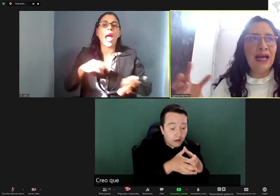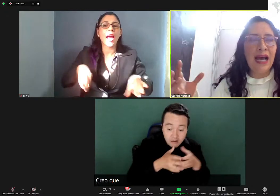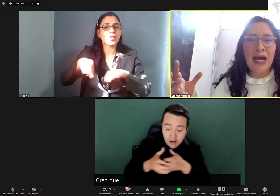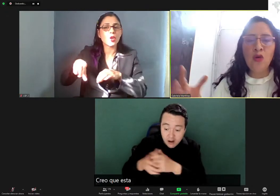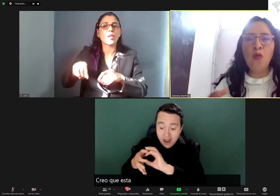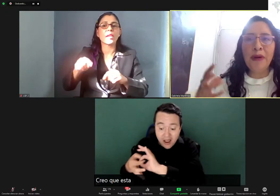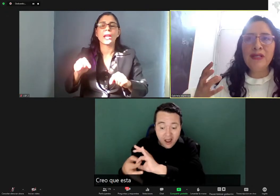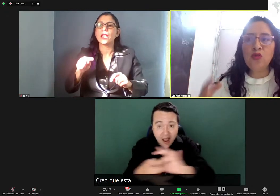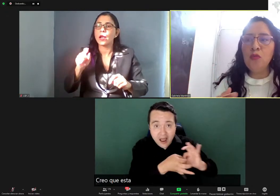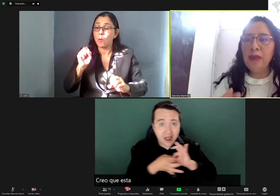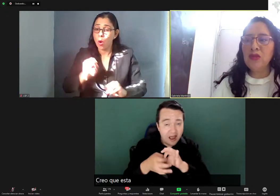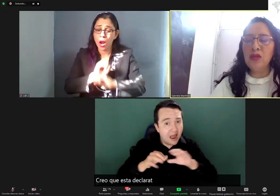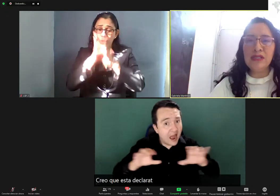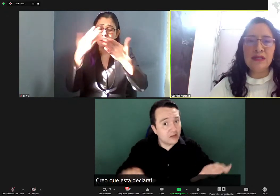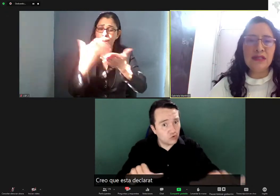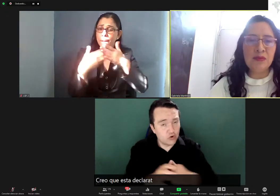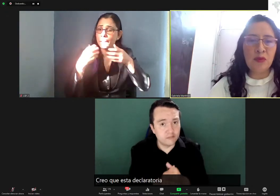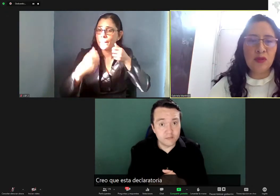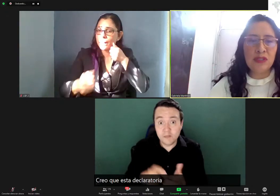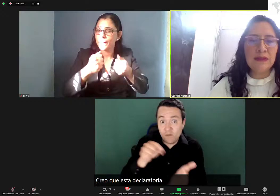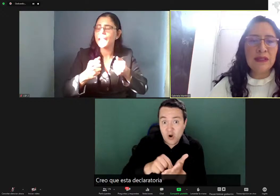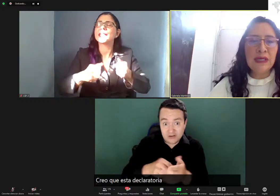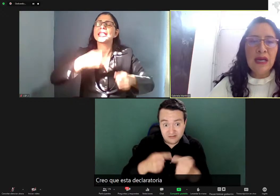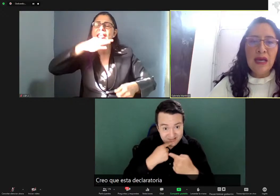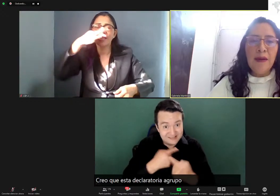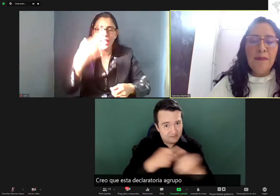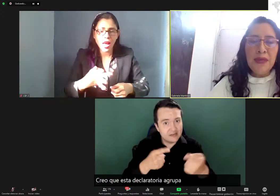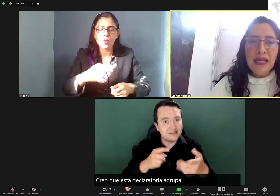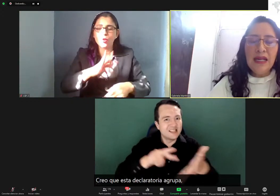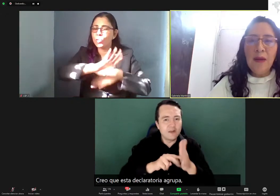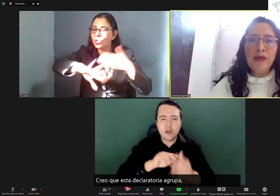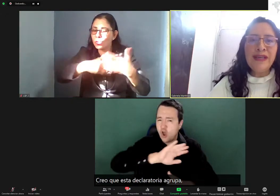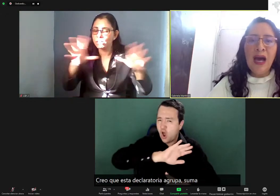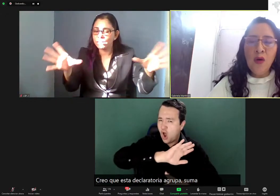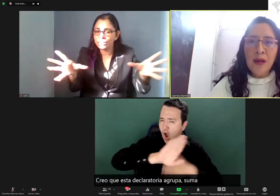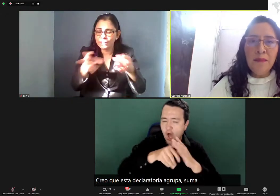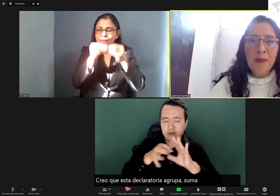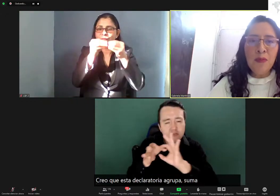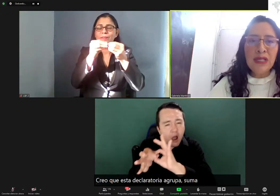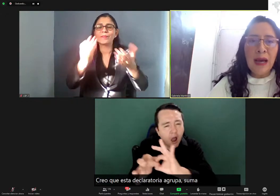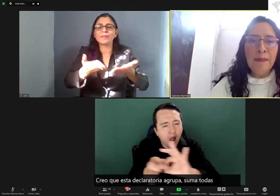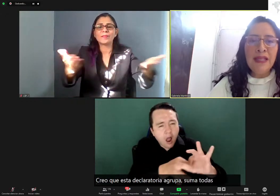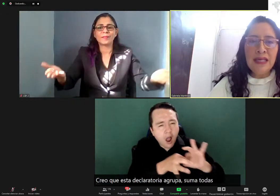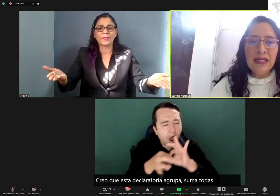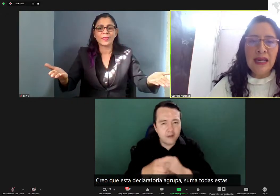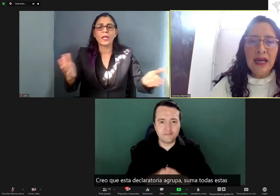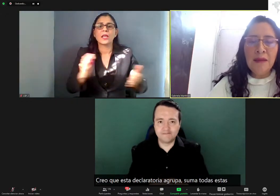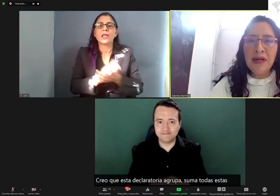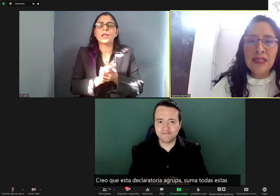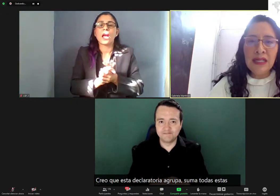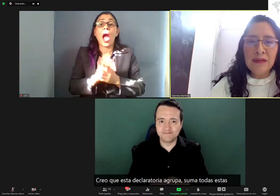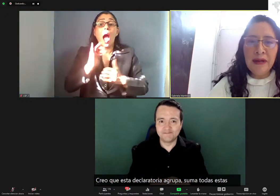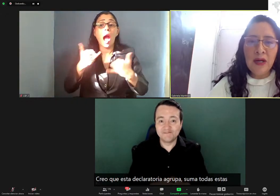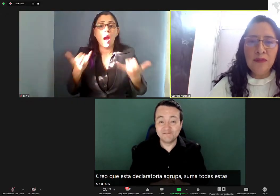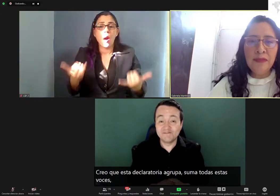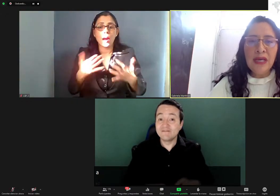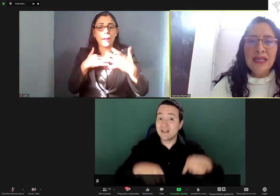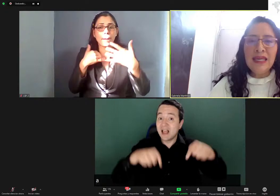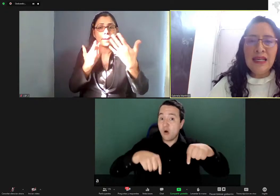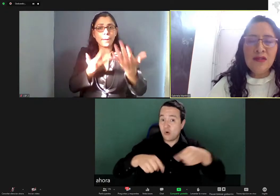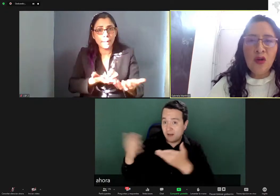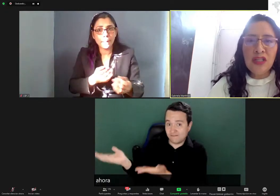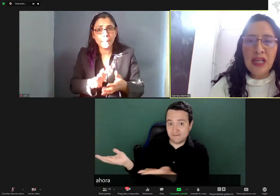and i believe this declaration puts together all of these voices so now we are going to